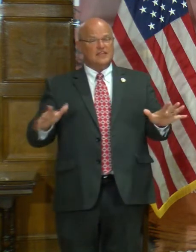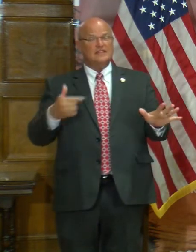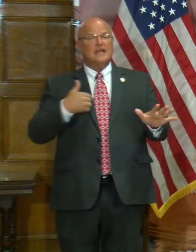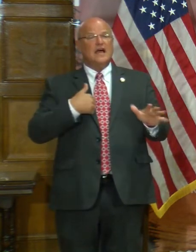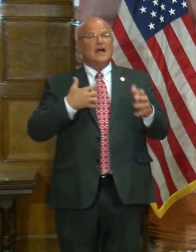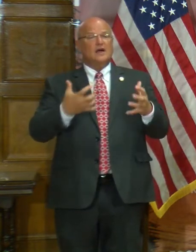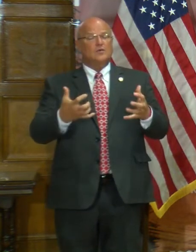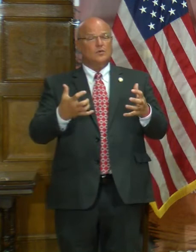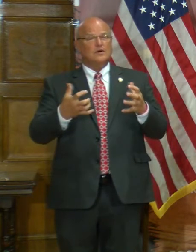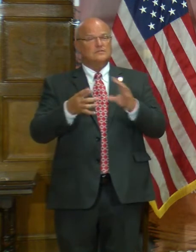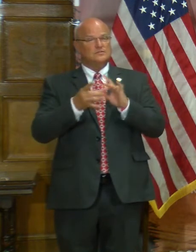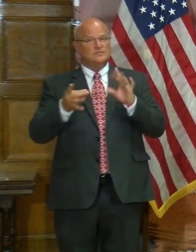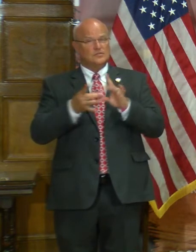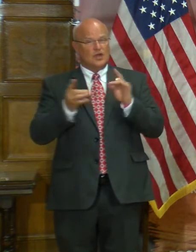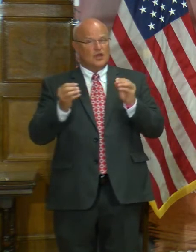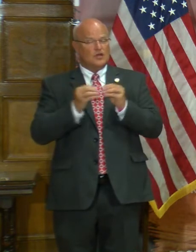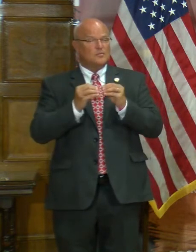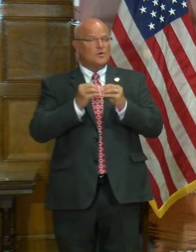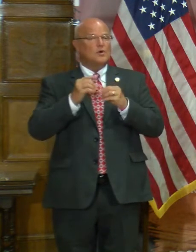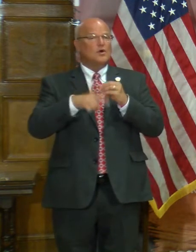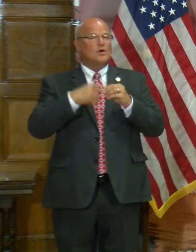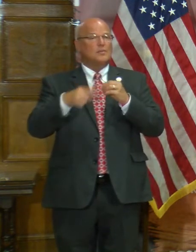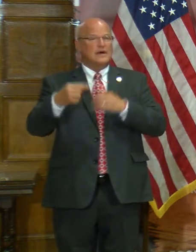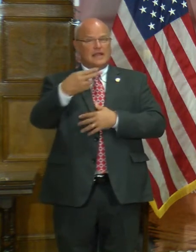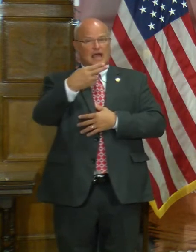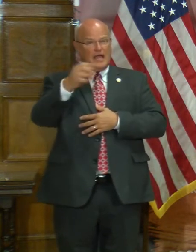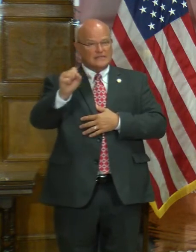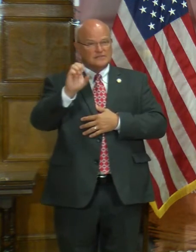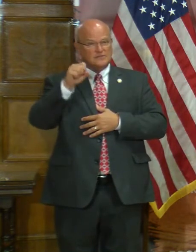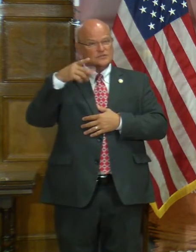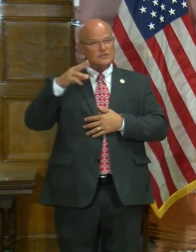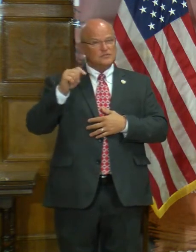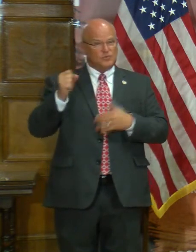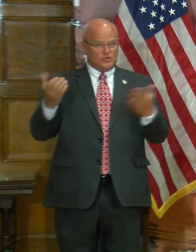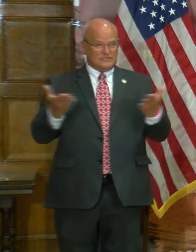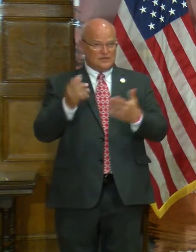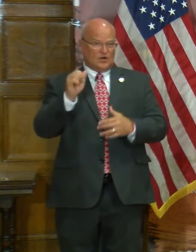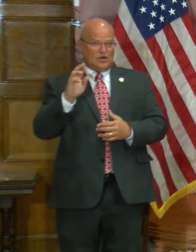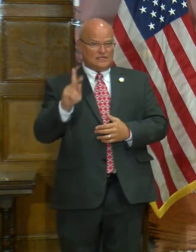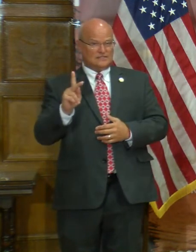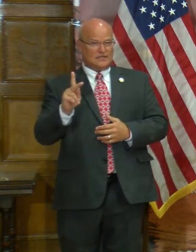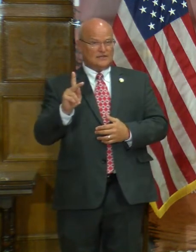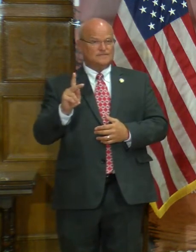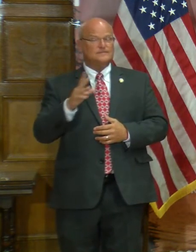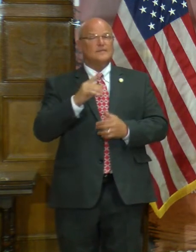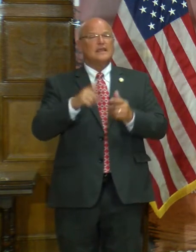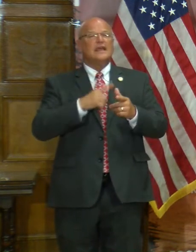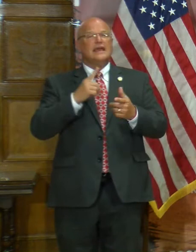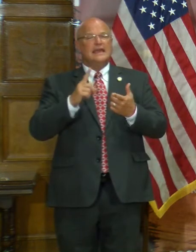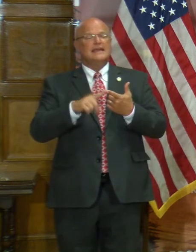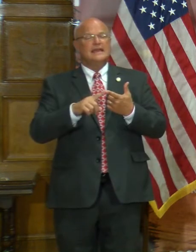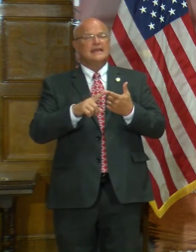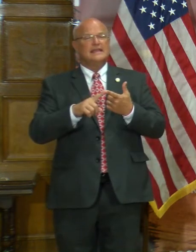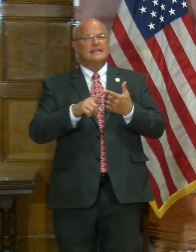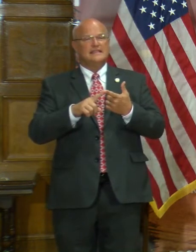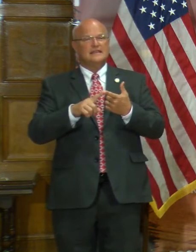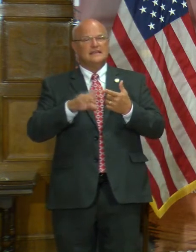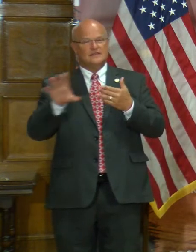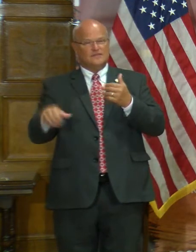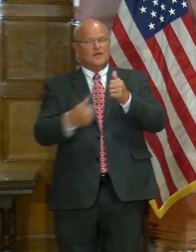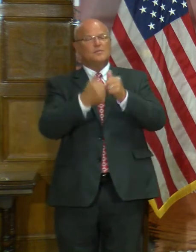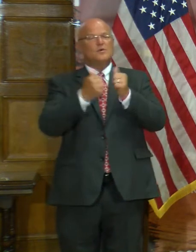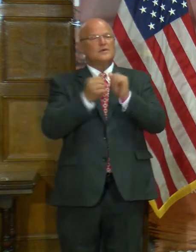go into talking about high school sports in Arkansas, and then we'll follow